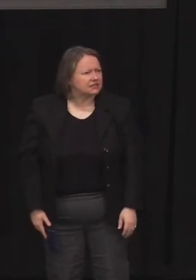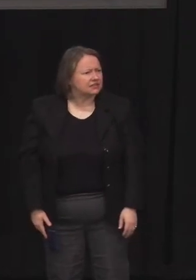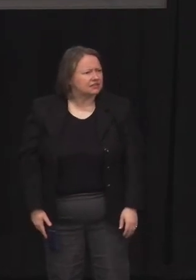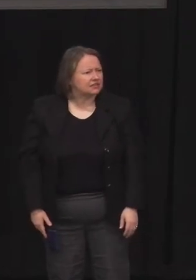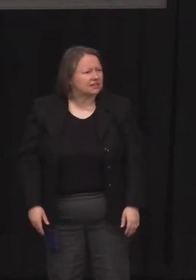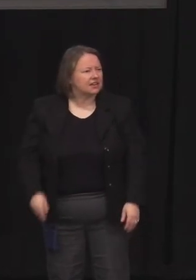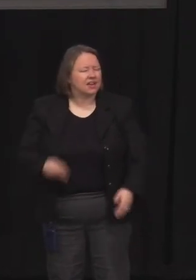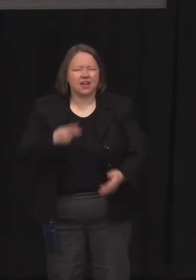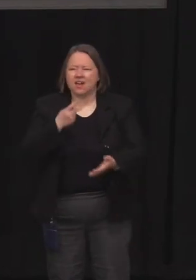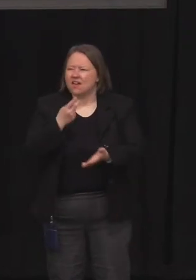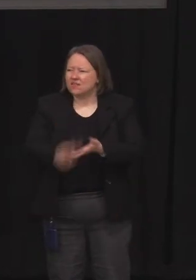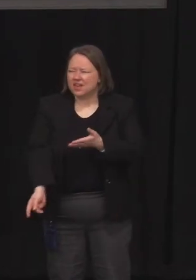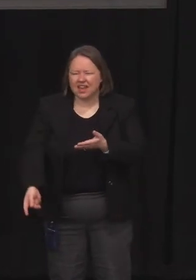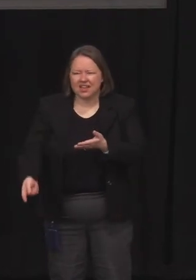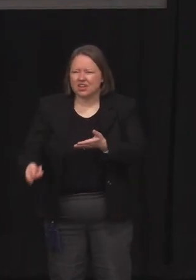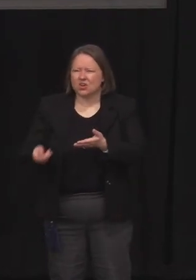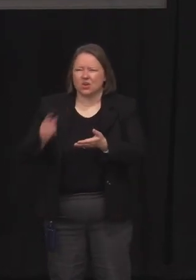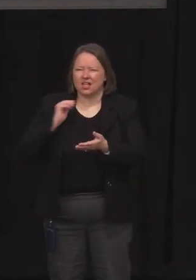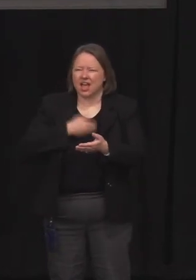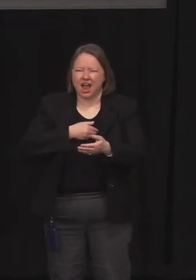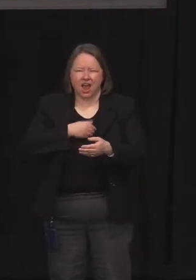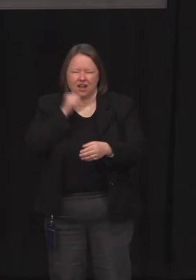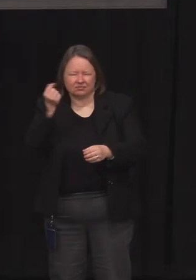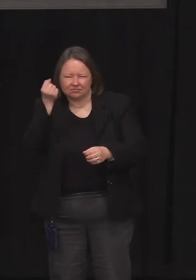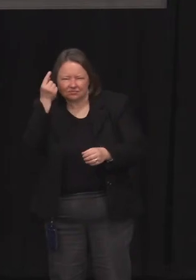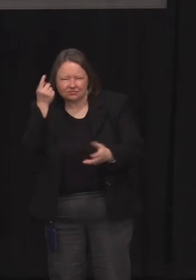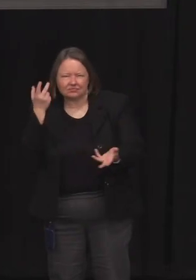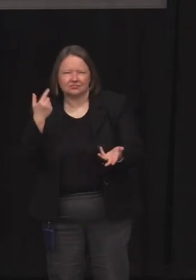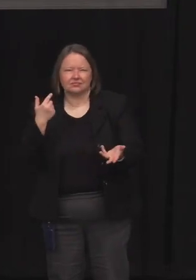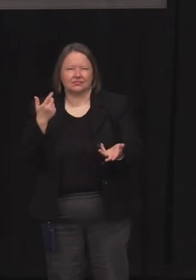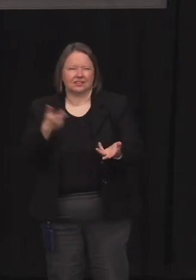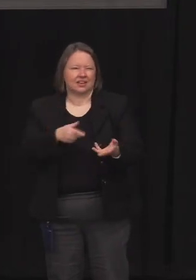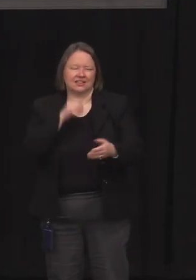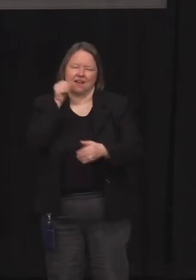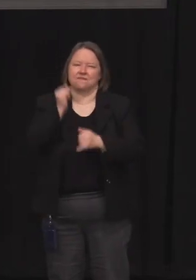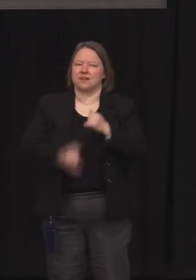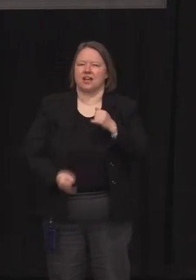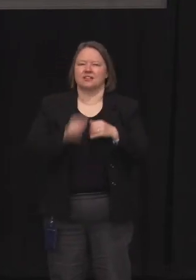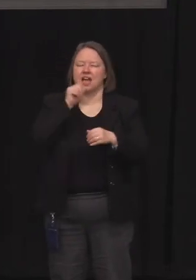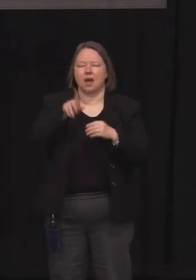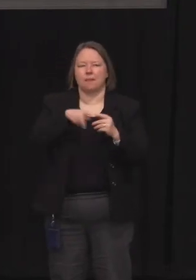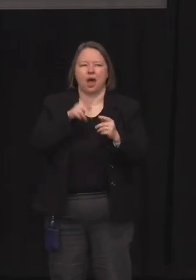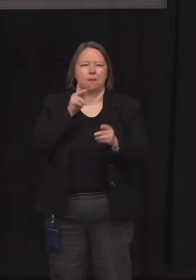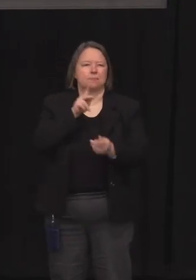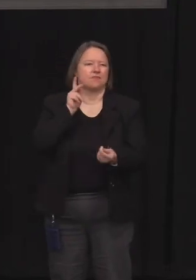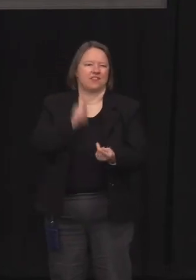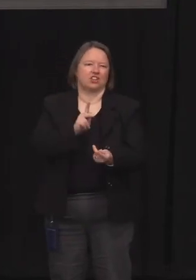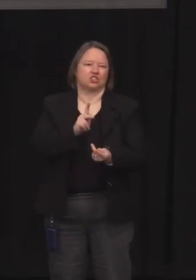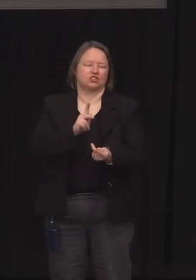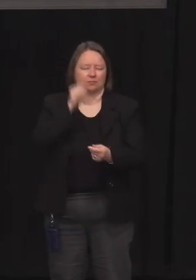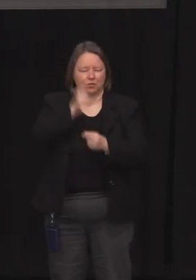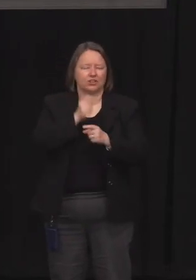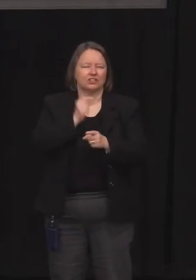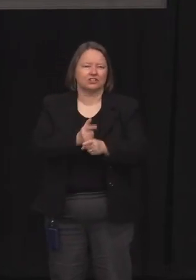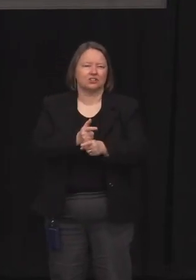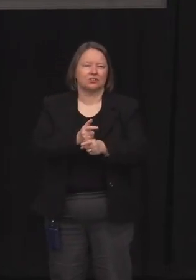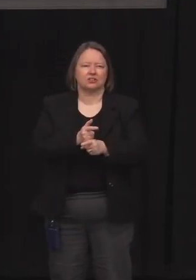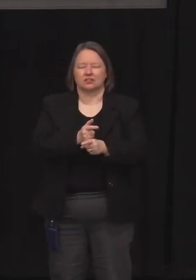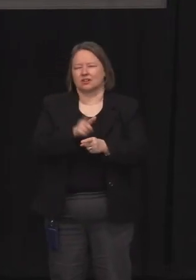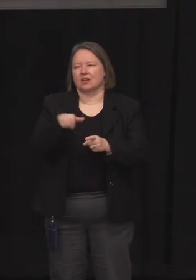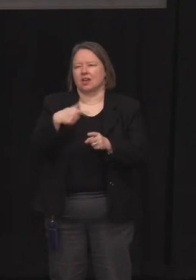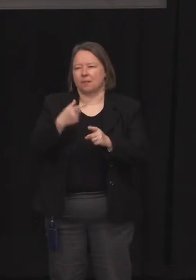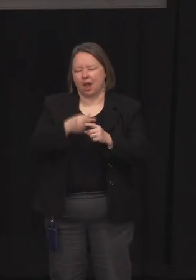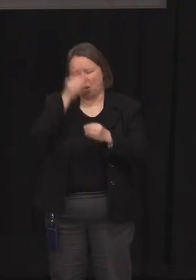Failure is not fatal, and our miscues are not final. It's not about perfection, my brothers and sisters. It's about obedience.